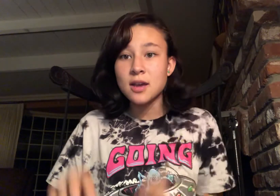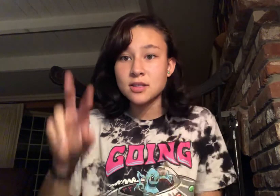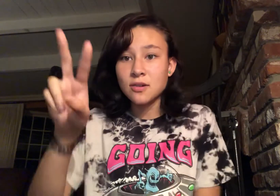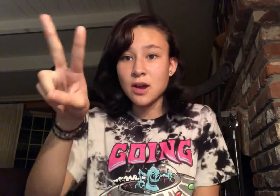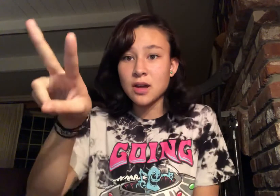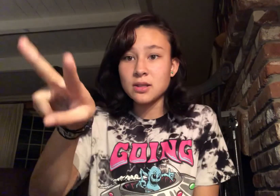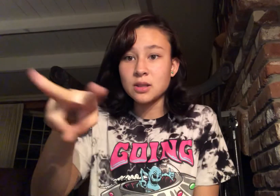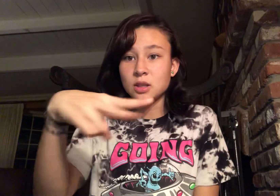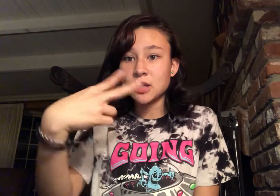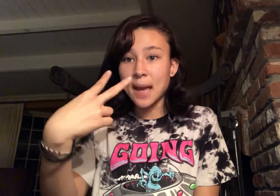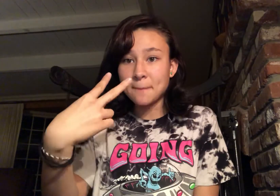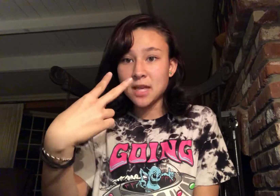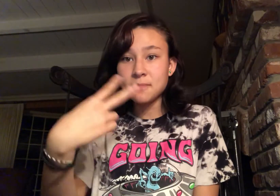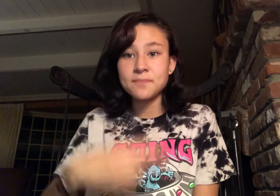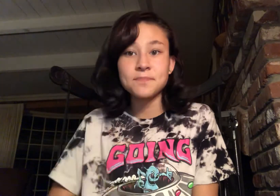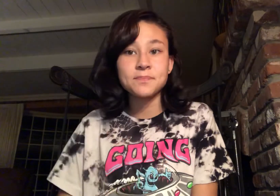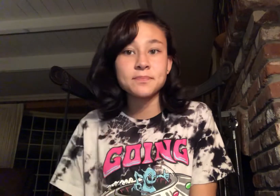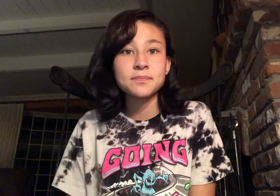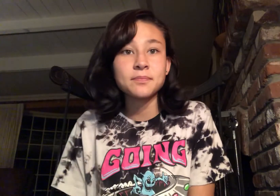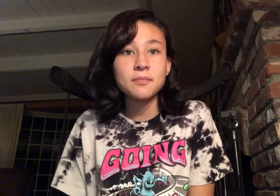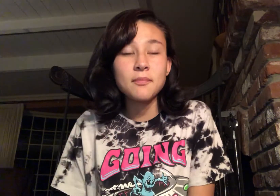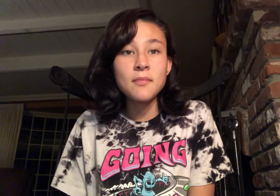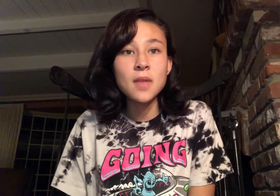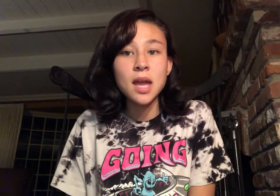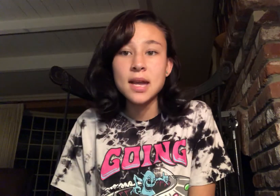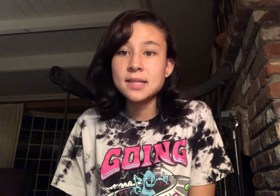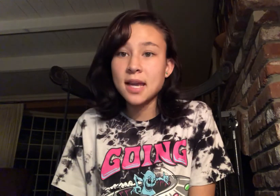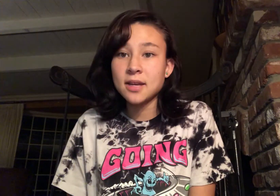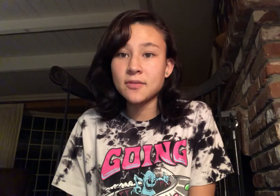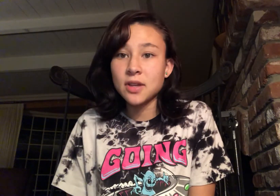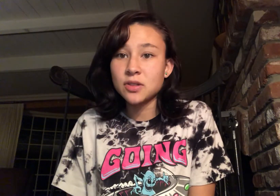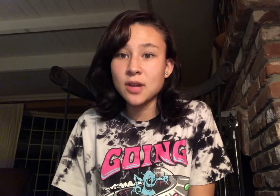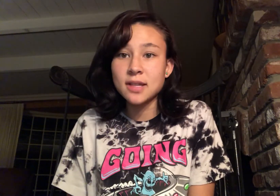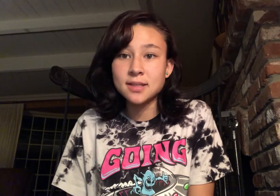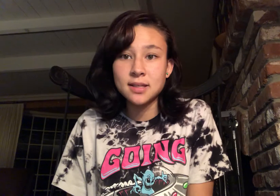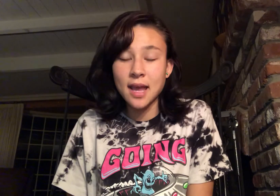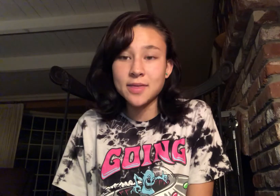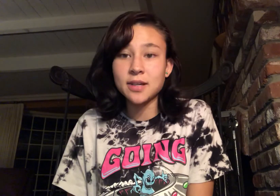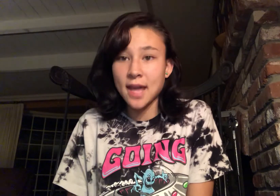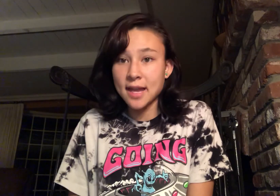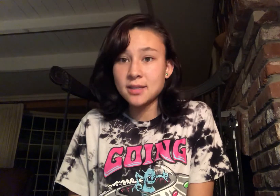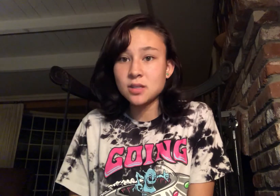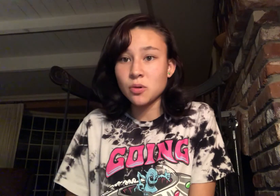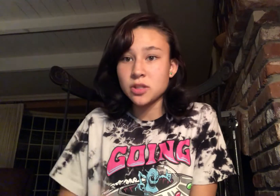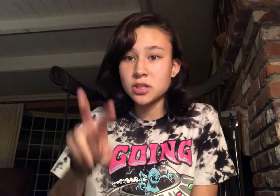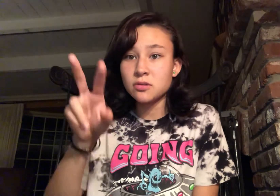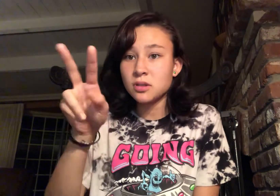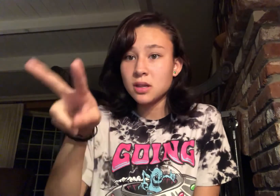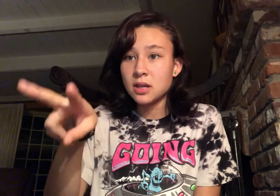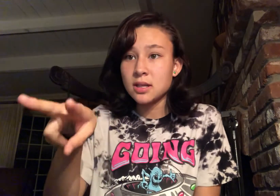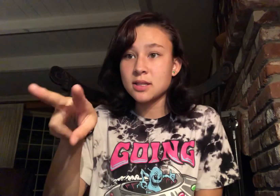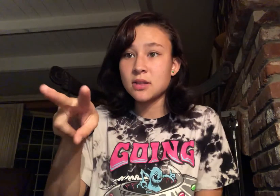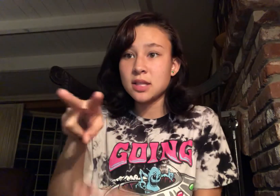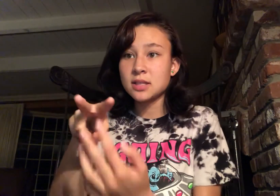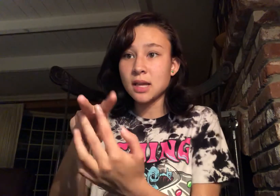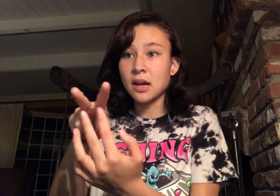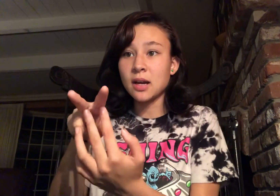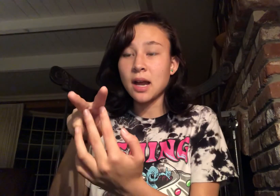So look at me. It's kind of like you're trying to get their gaze towards you. So these are